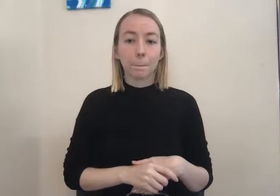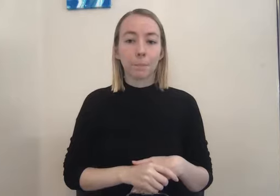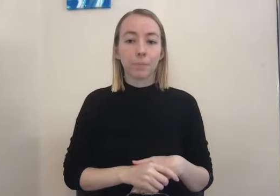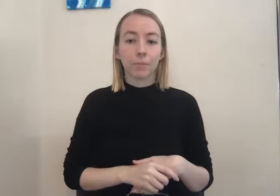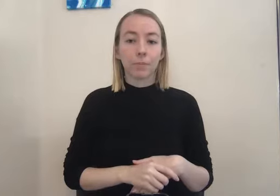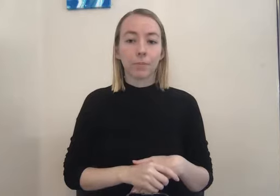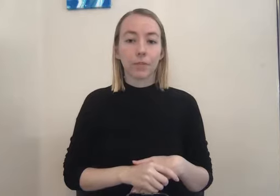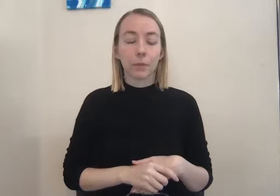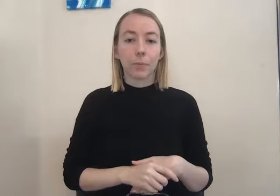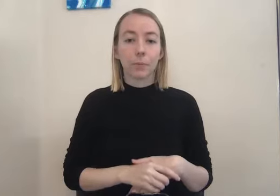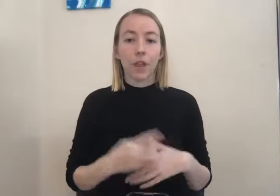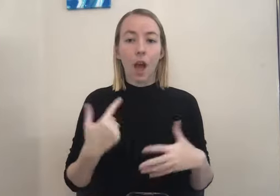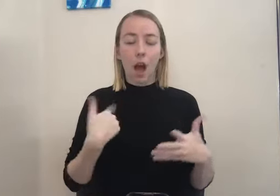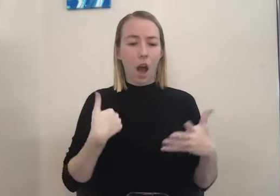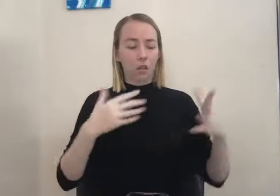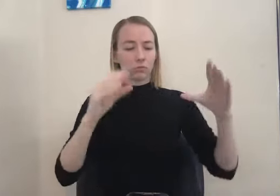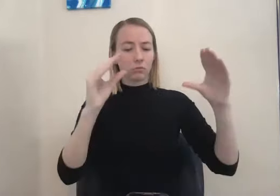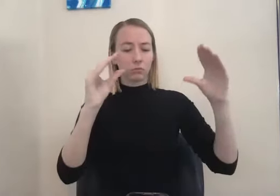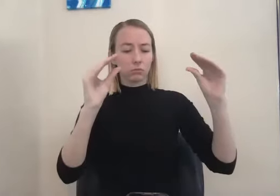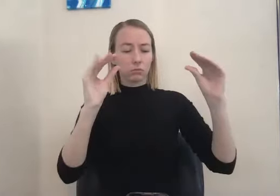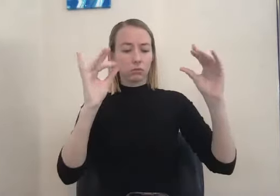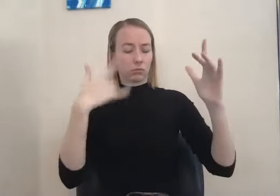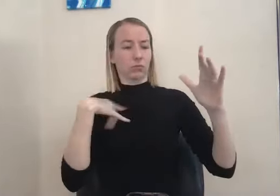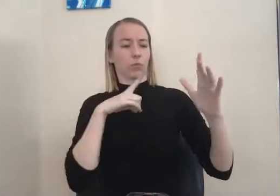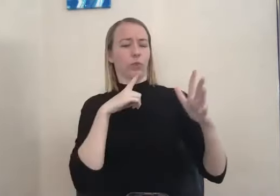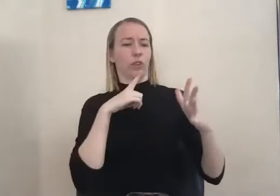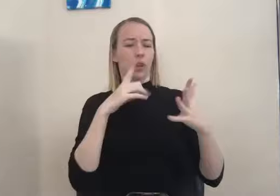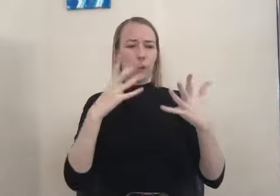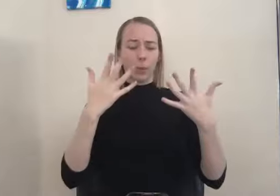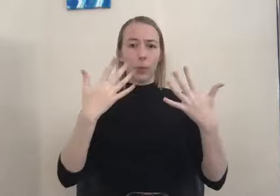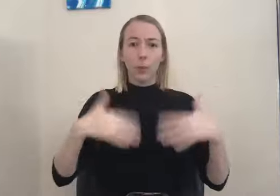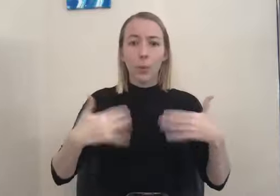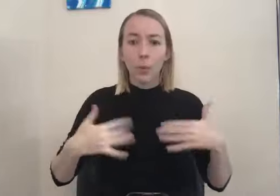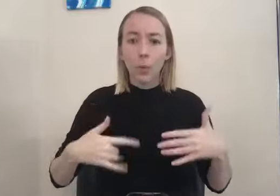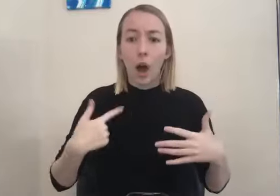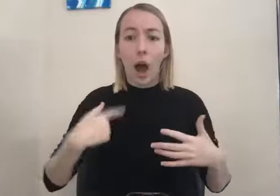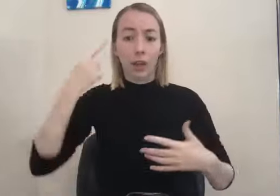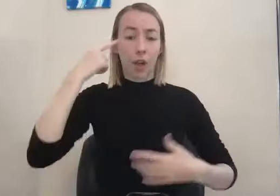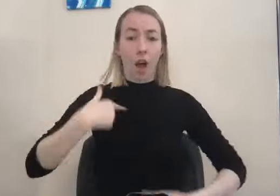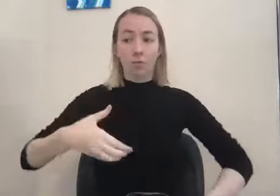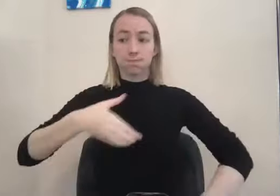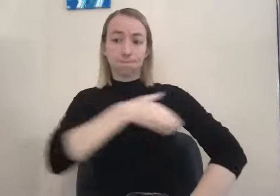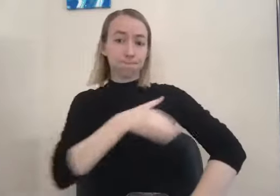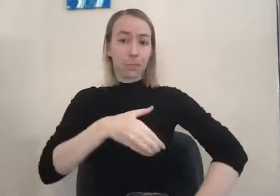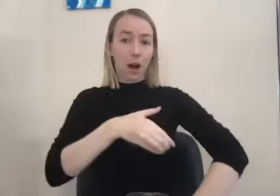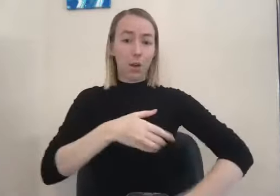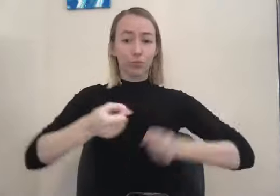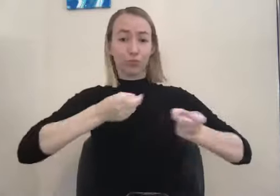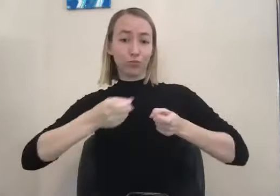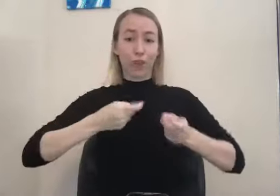are? You know, and did you do such a good job? And I was gobsmacked about me, because I thought, oh my God, what have I